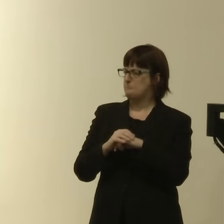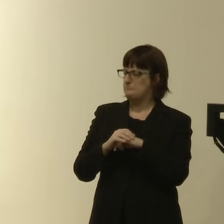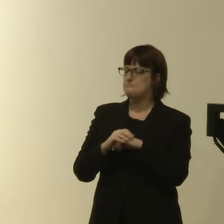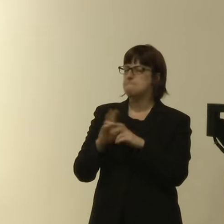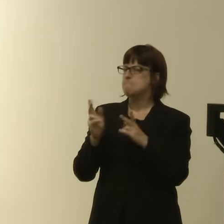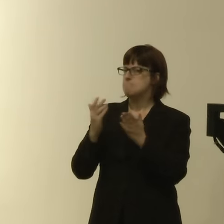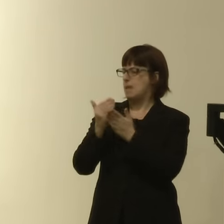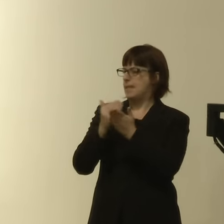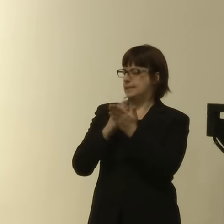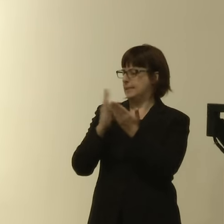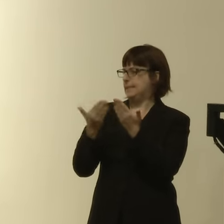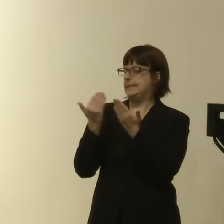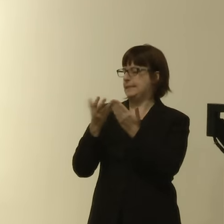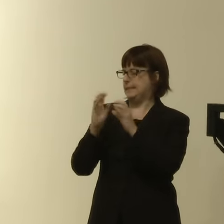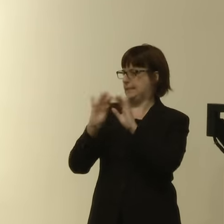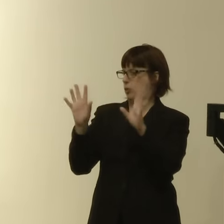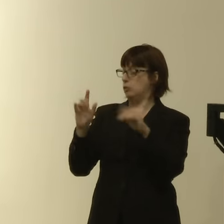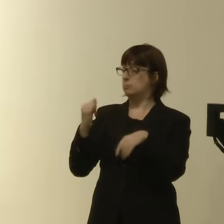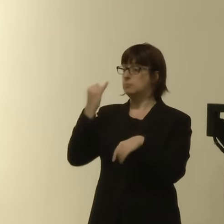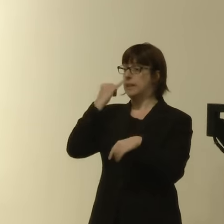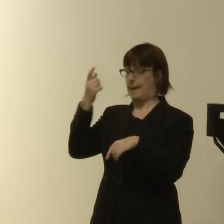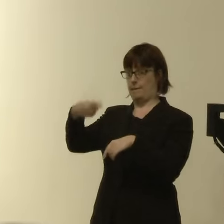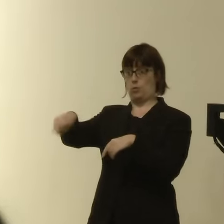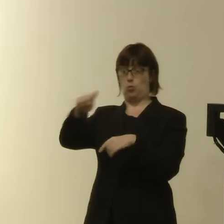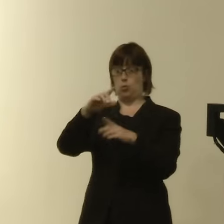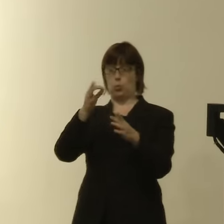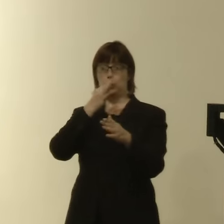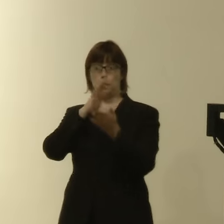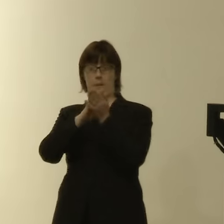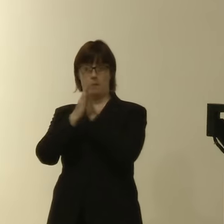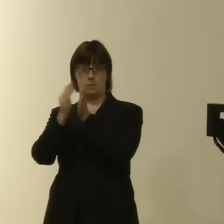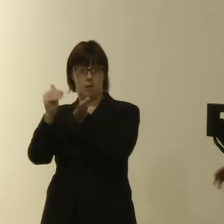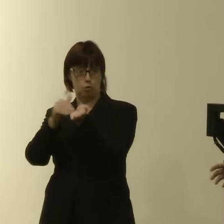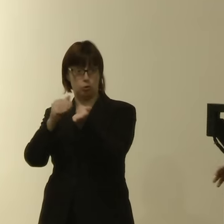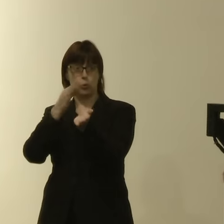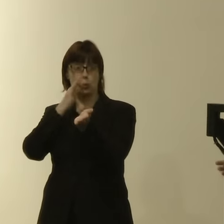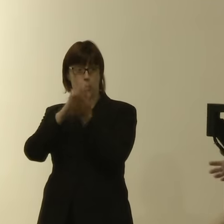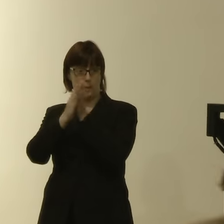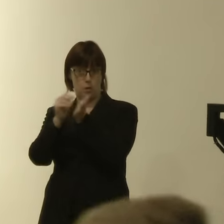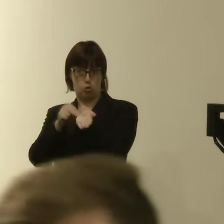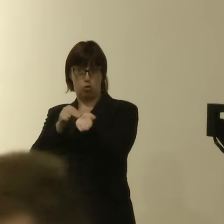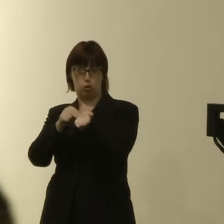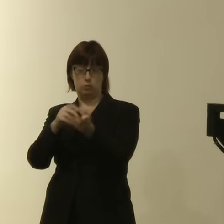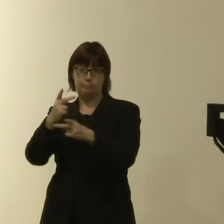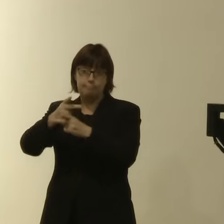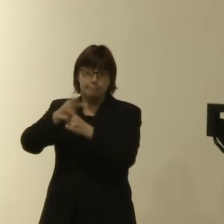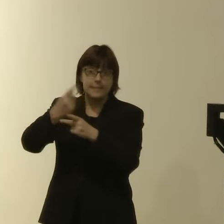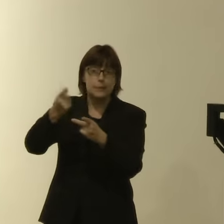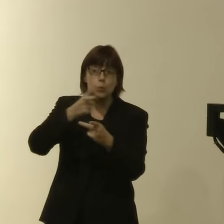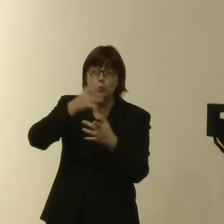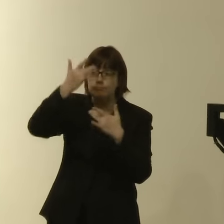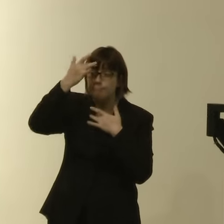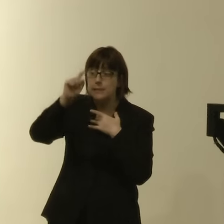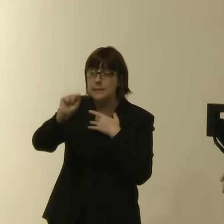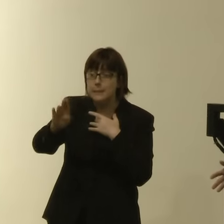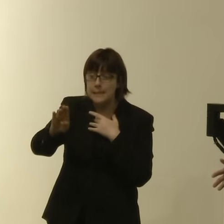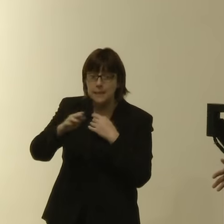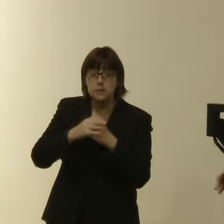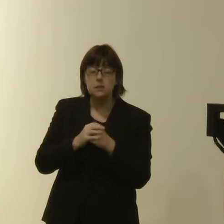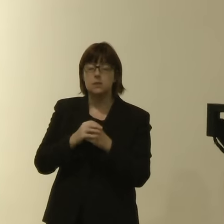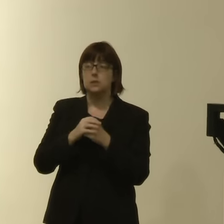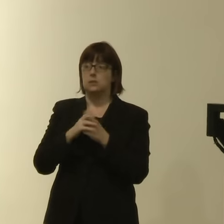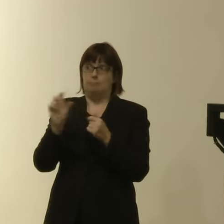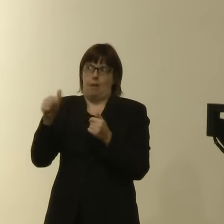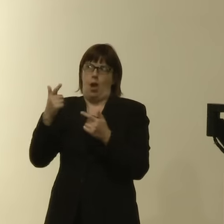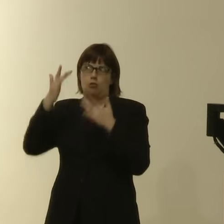straightforward. You know, if you're a doctor, as you're about to be, or a nurse, taking care of someone, let's say, with tuberculosis, or any